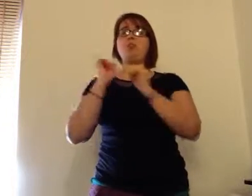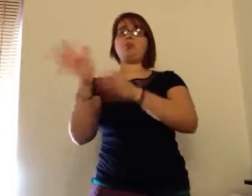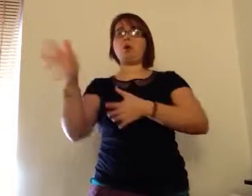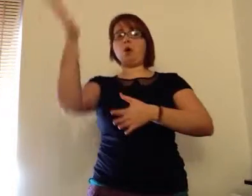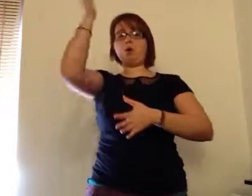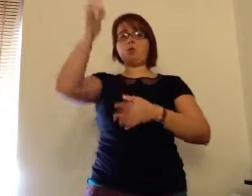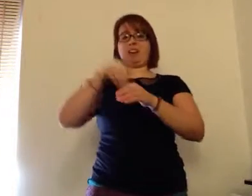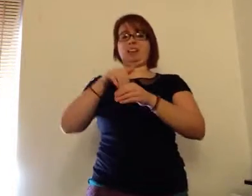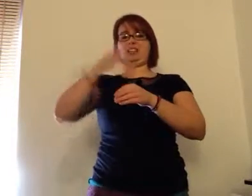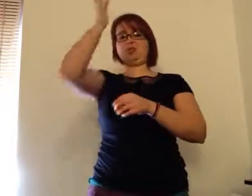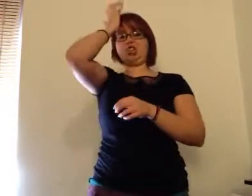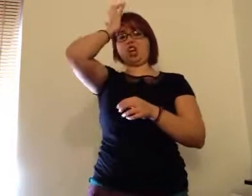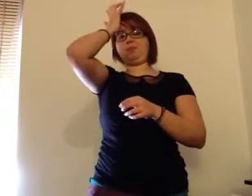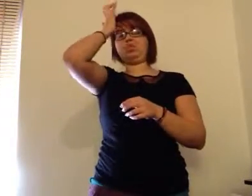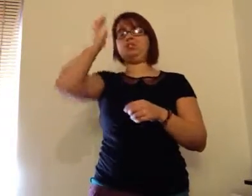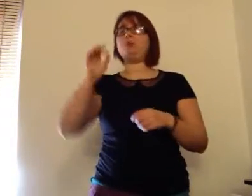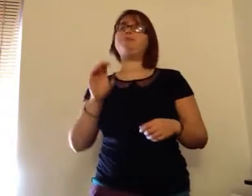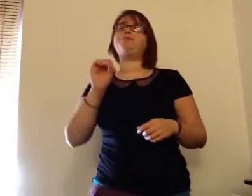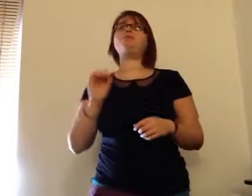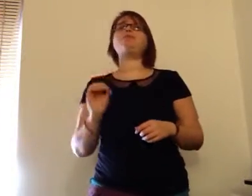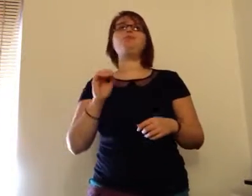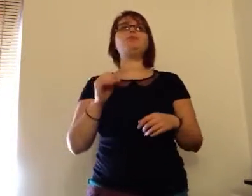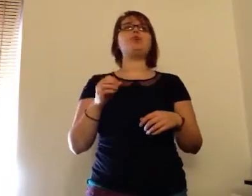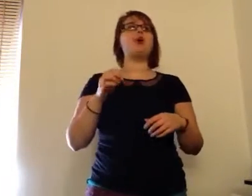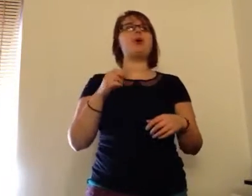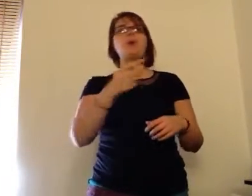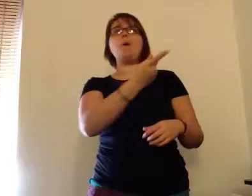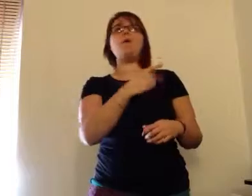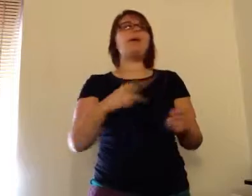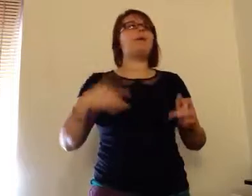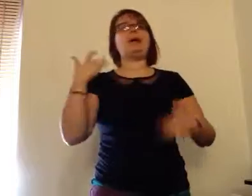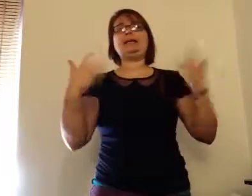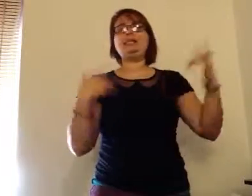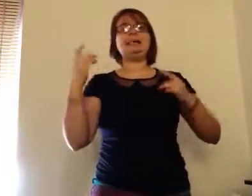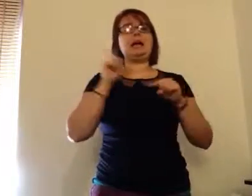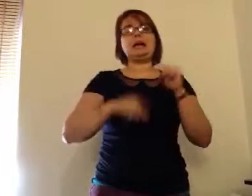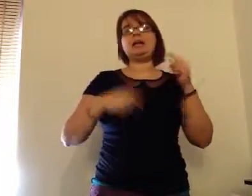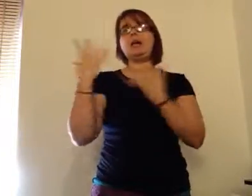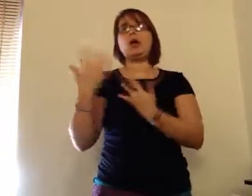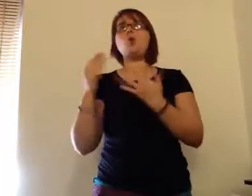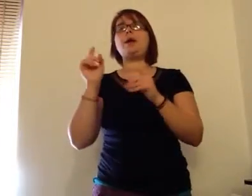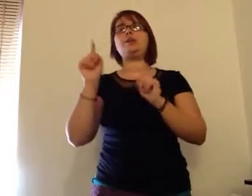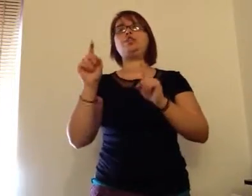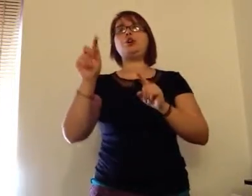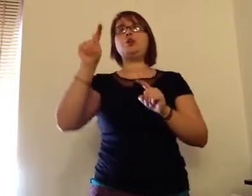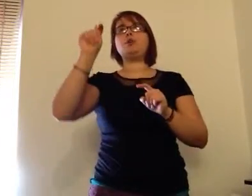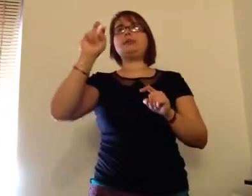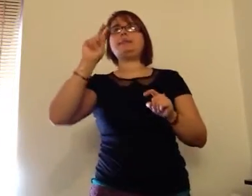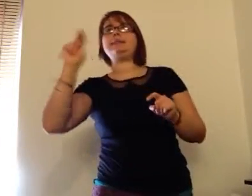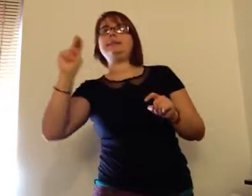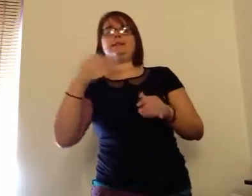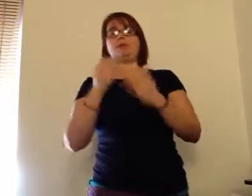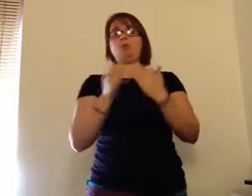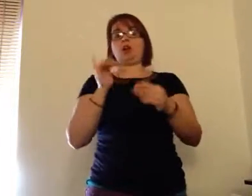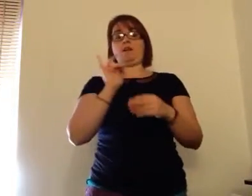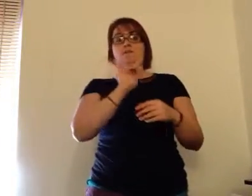So we were ecstatic, couldn't wait to go to Tennessee, wherever that was, and ride in this